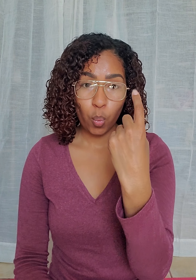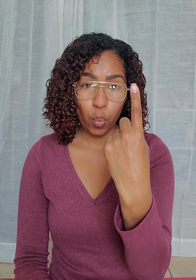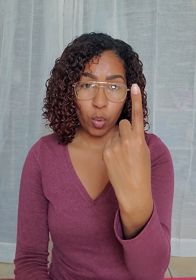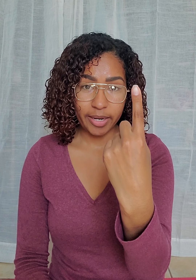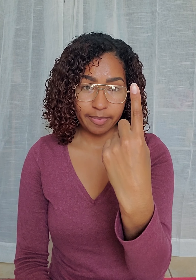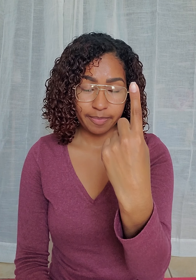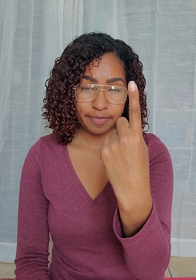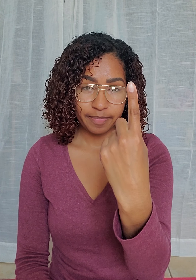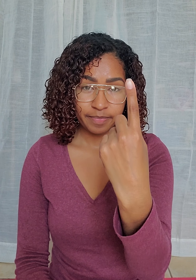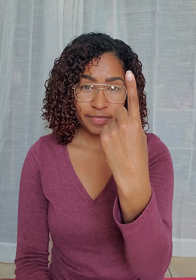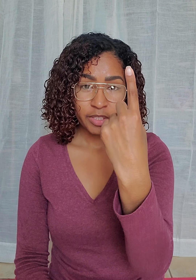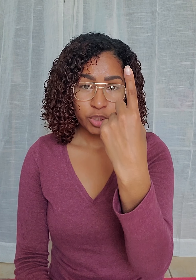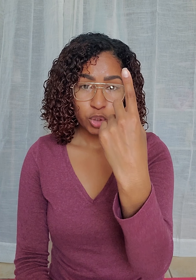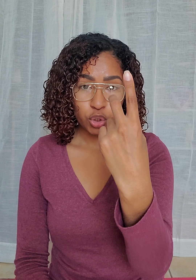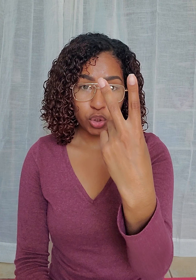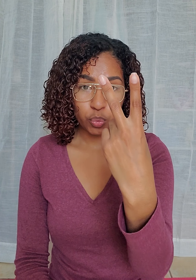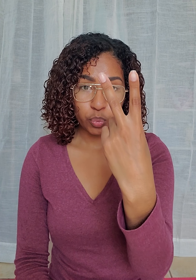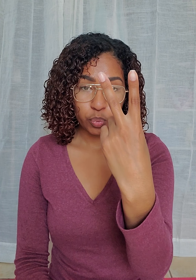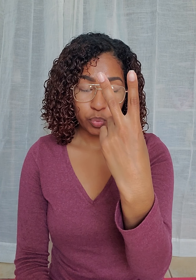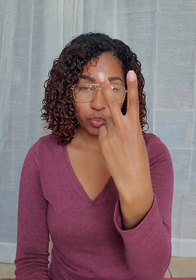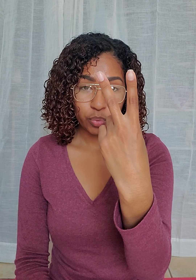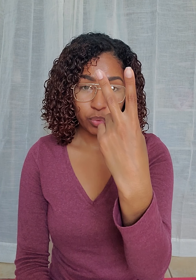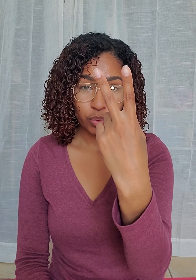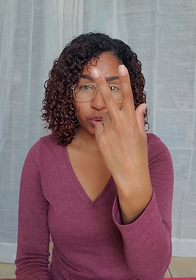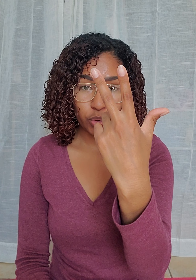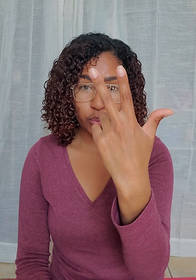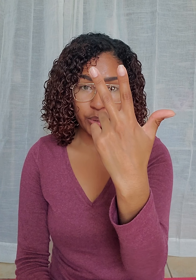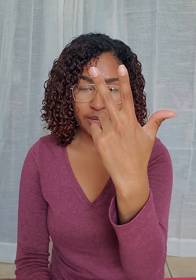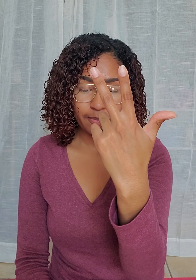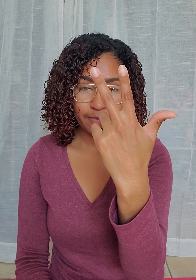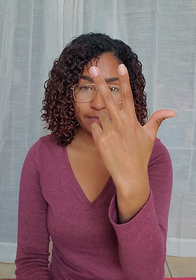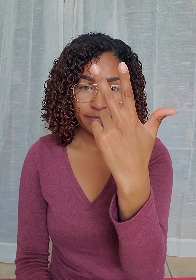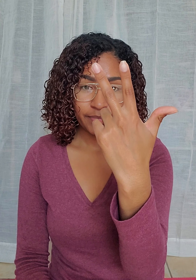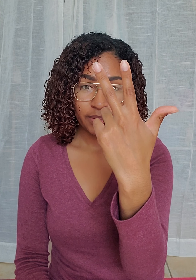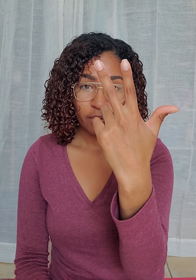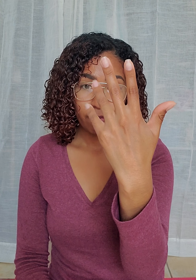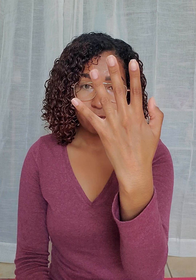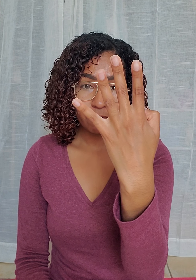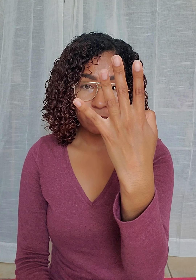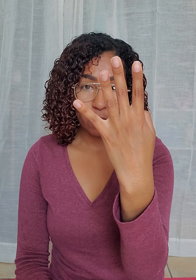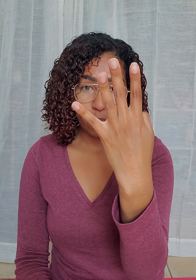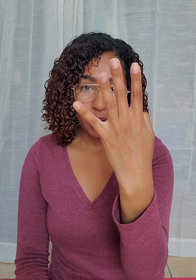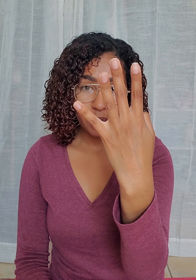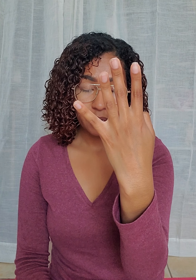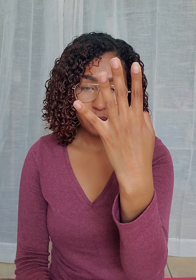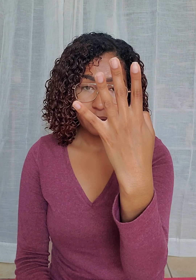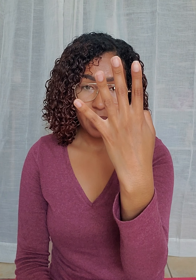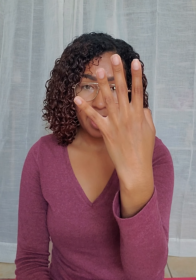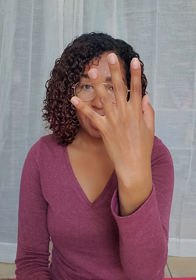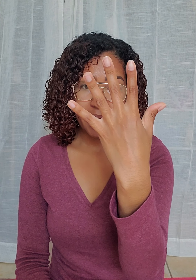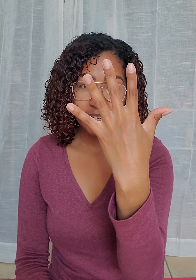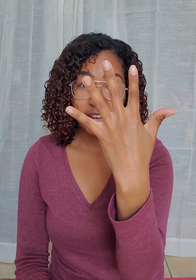1, 2, 3, 4, and